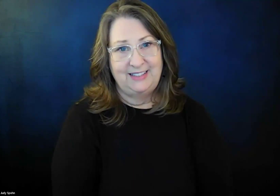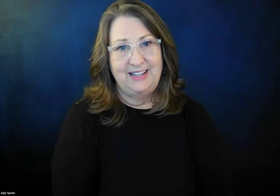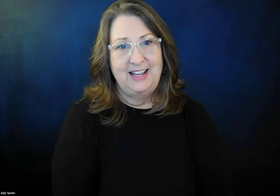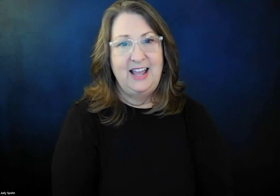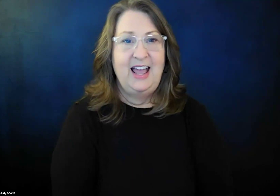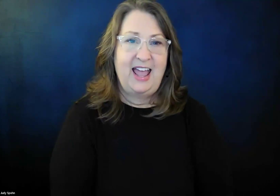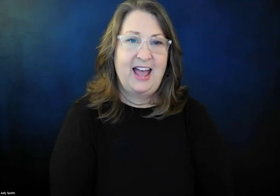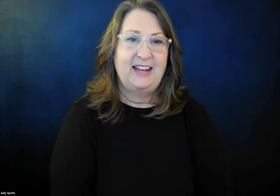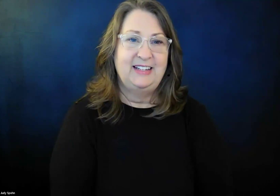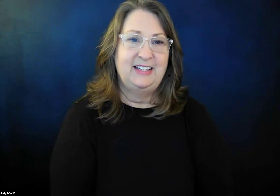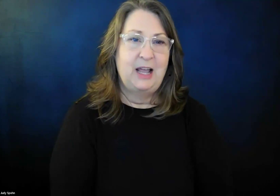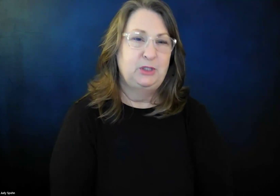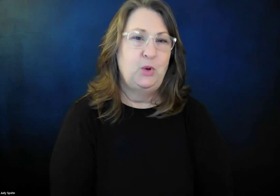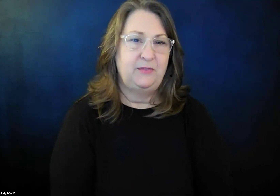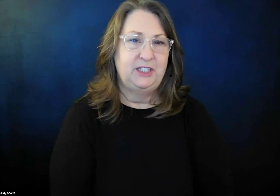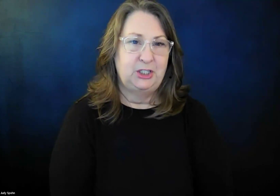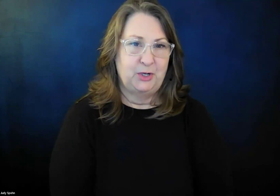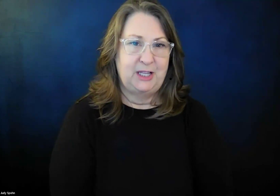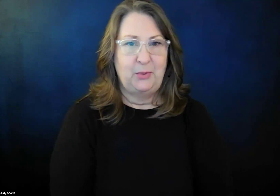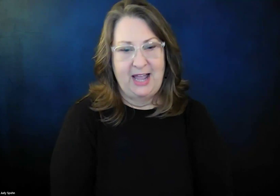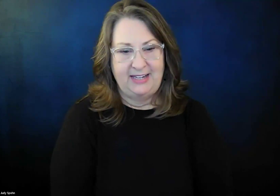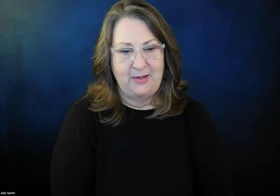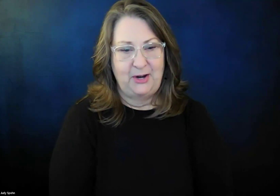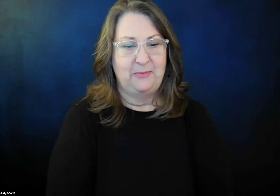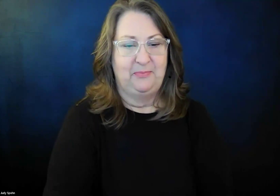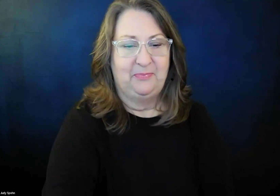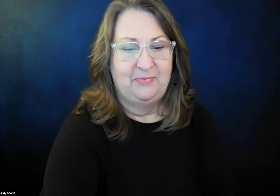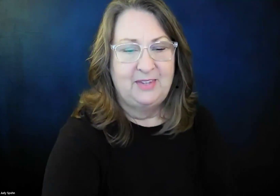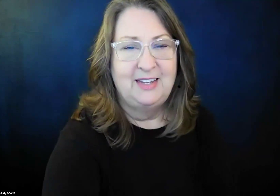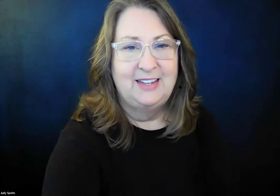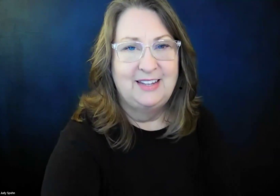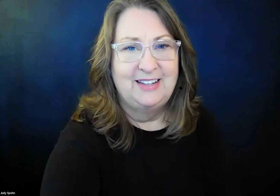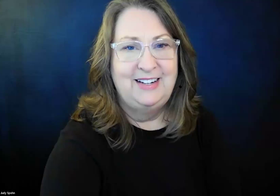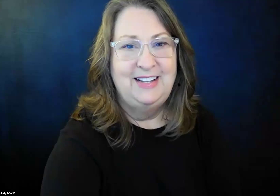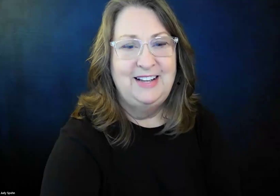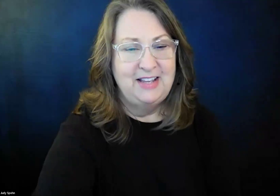unit. And that was one of the districts that we had down there.